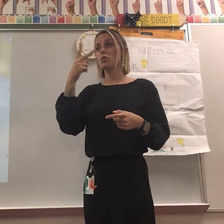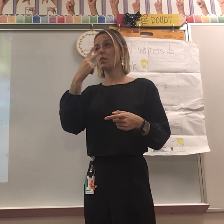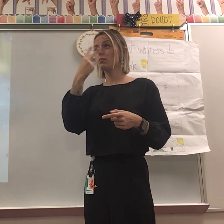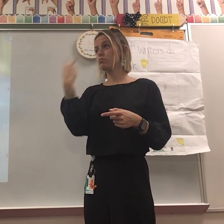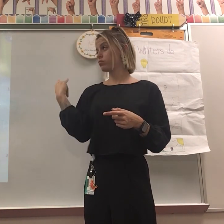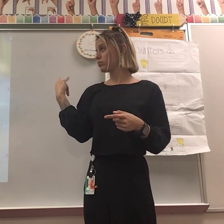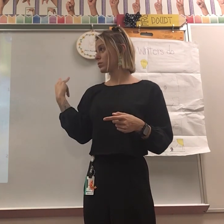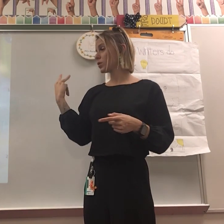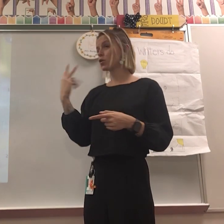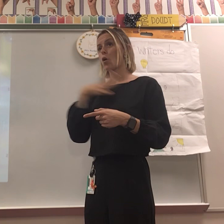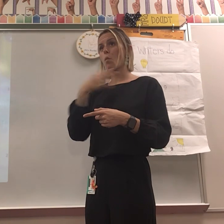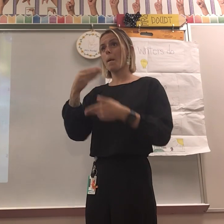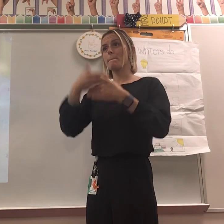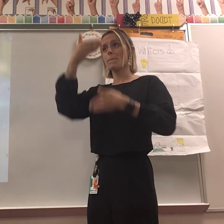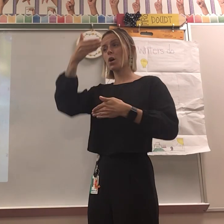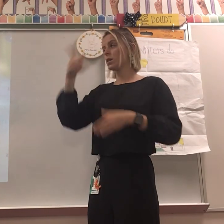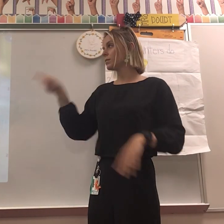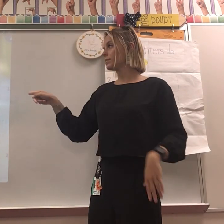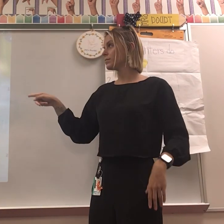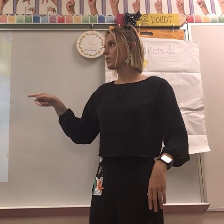whiteboard? On the book. Okay. Where else could you look?